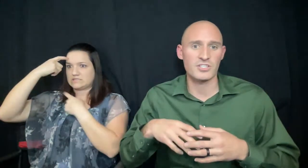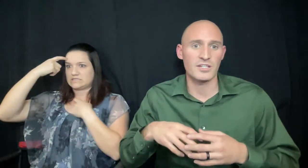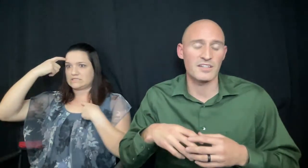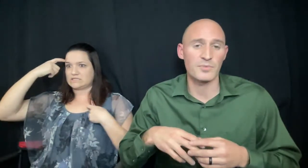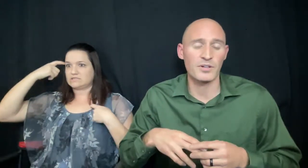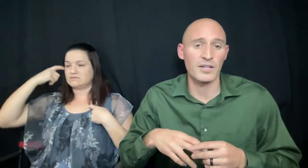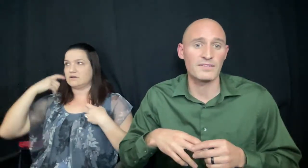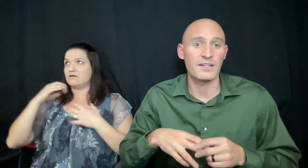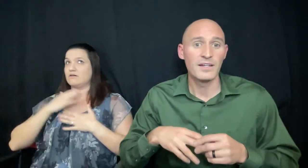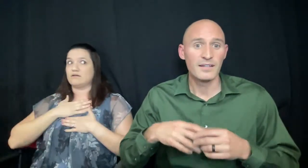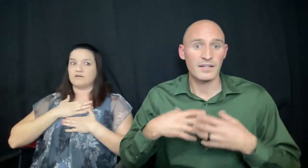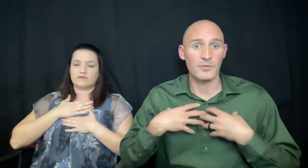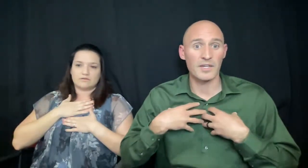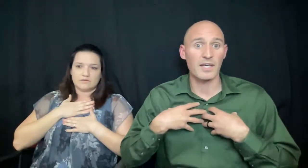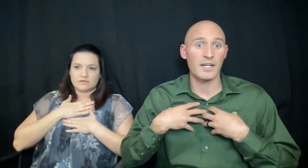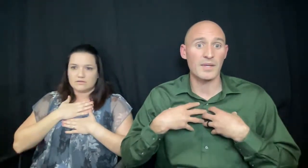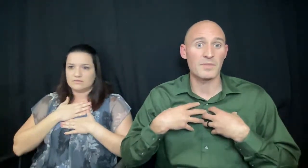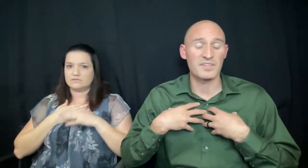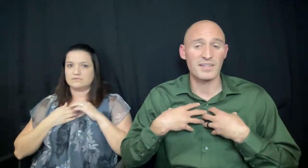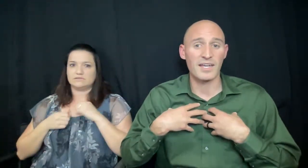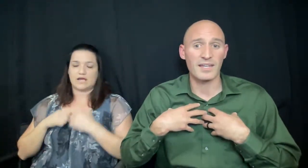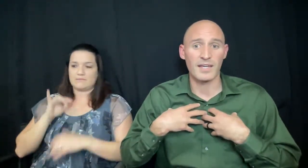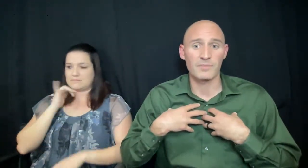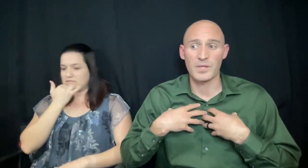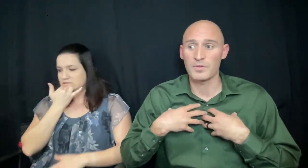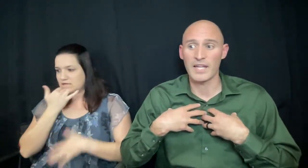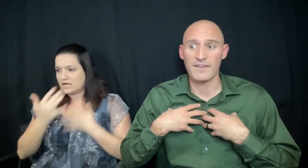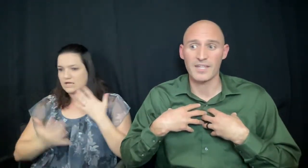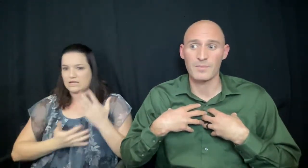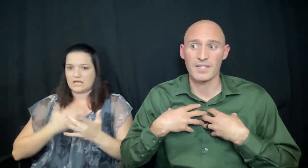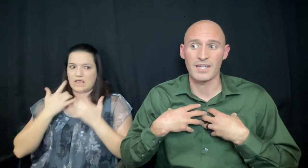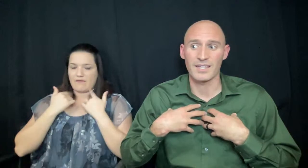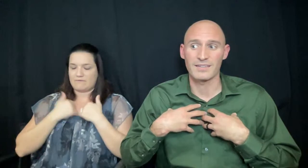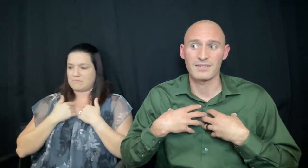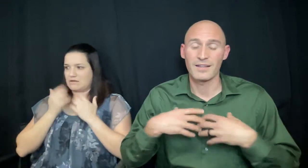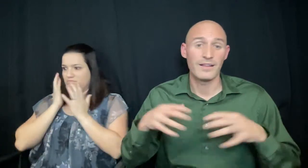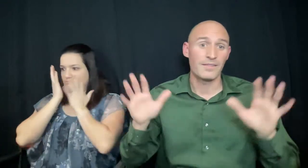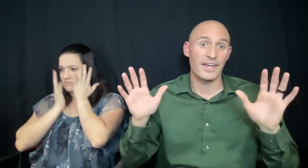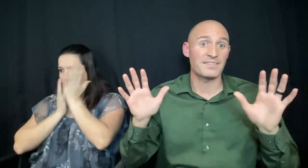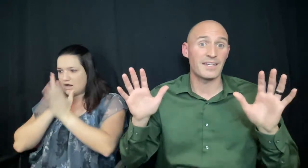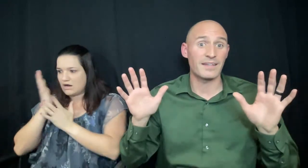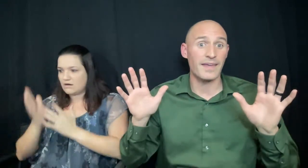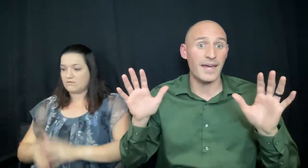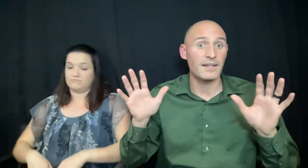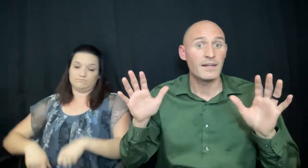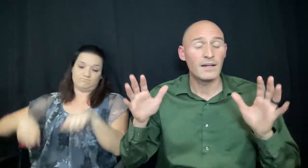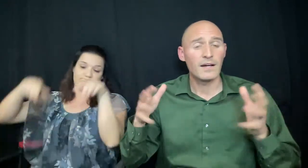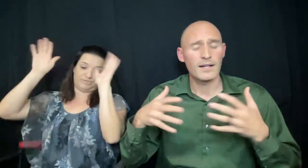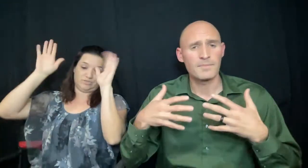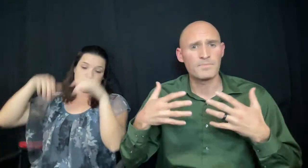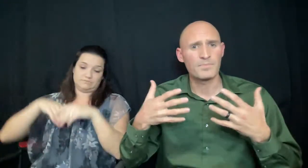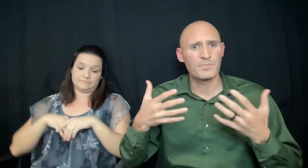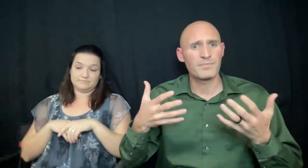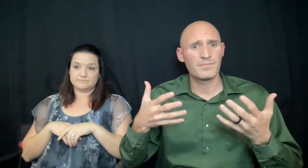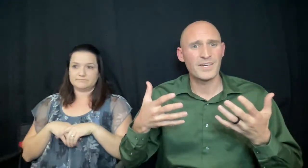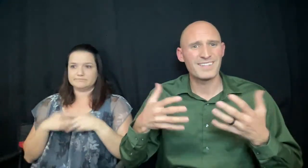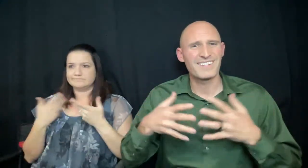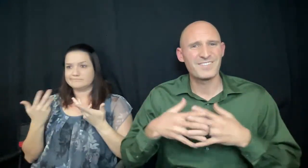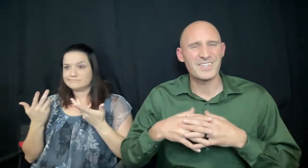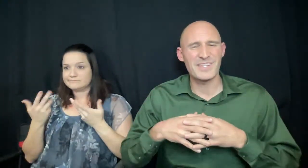crushing experience. Like, oh my God, I made a mistake and people laughed at me, and that's the end of that. But if you can be a